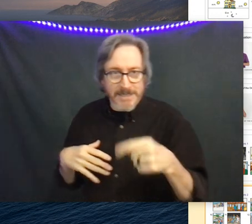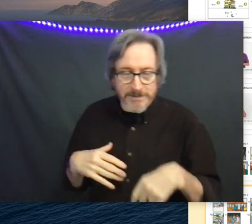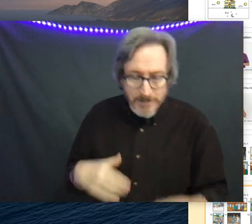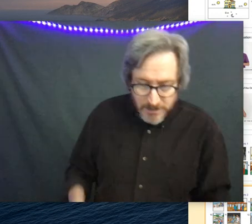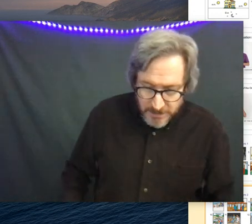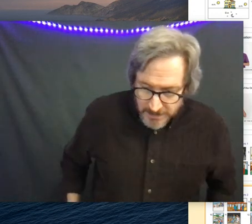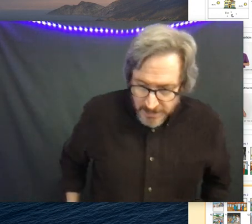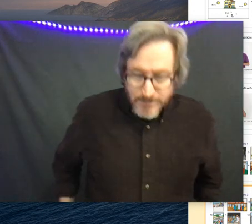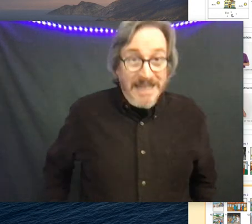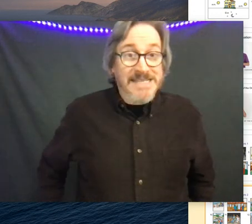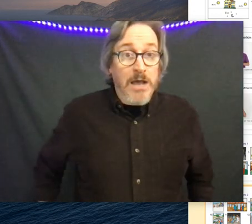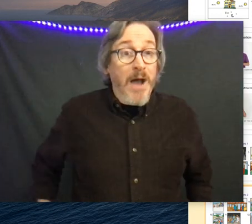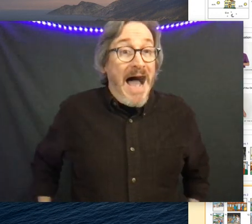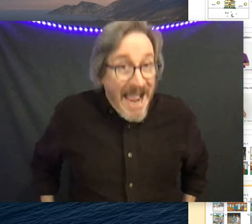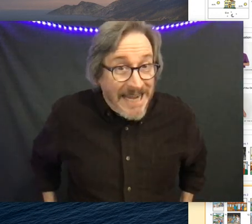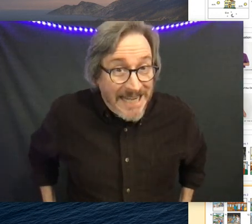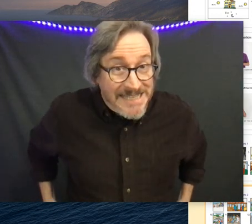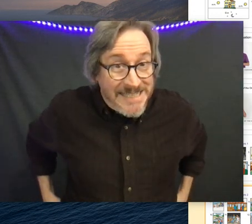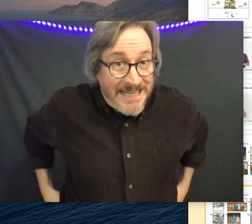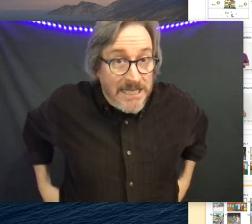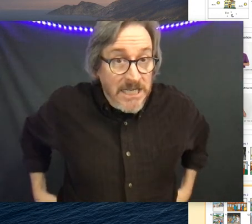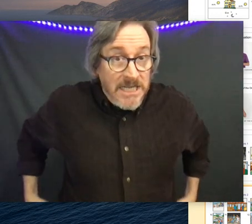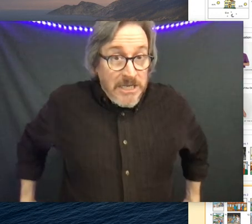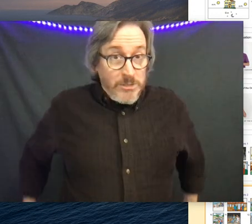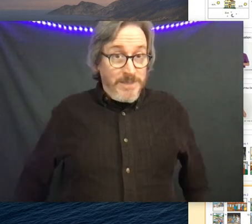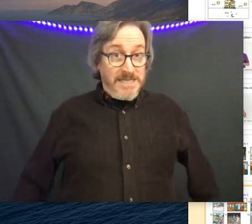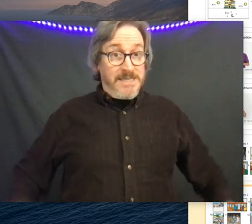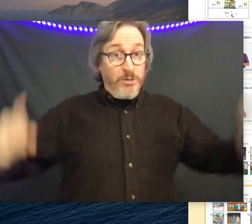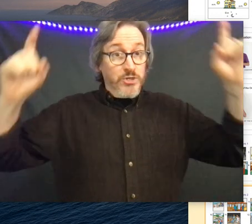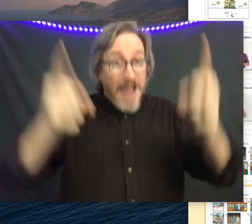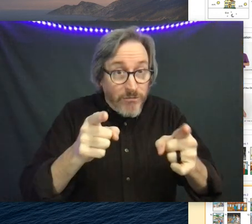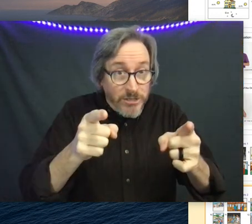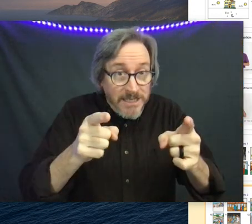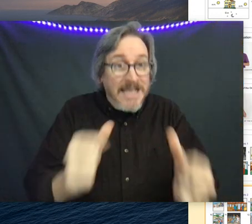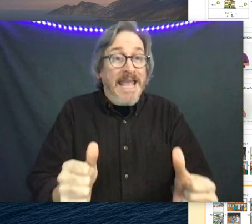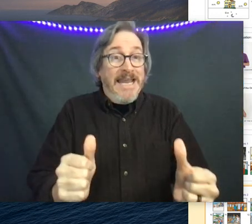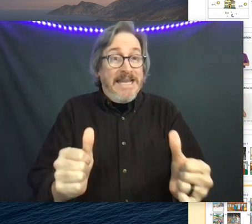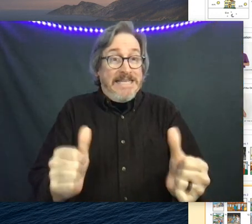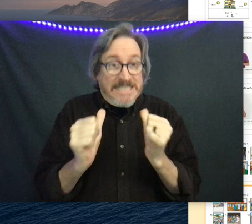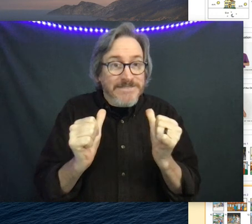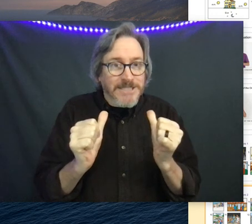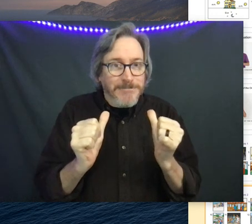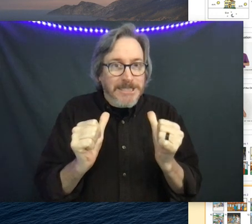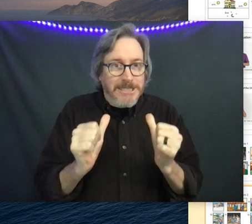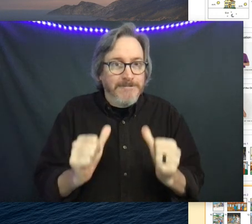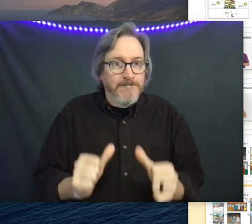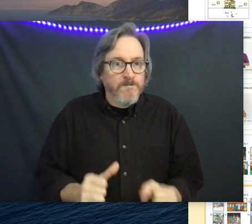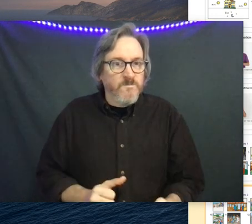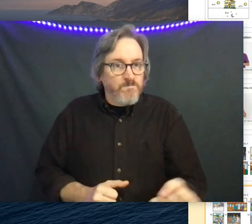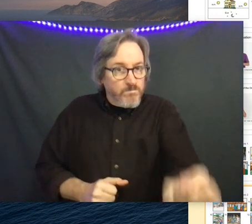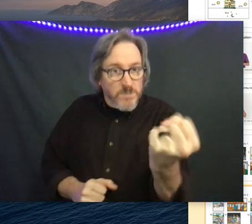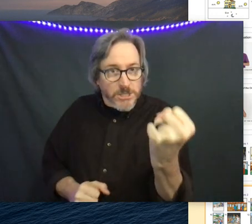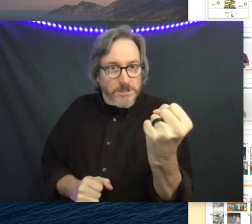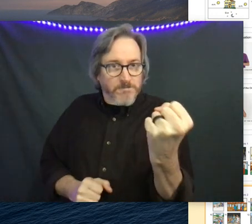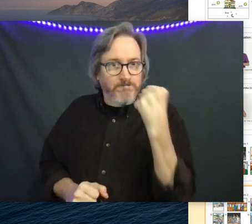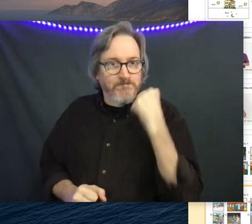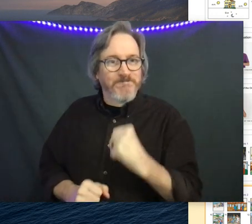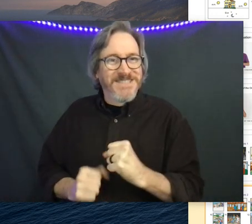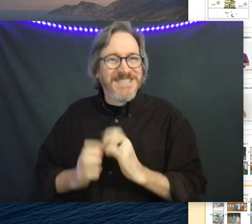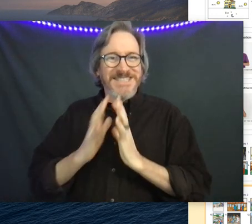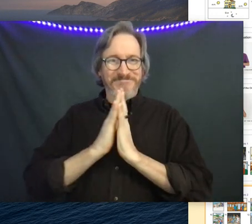get sick. That's how I got sick, was because someone traveled and gave it to me.